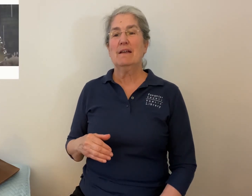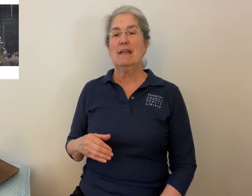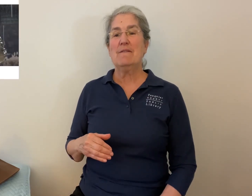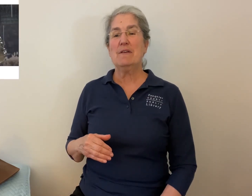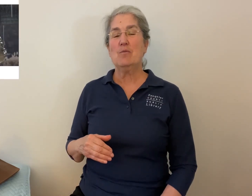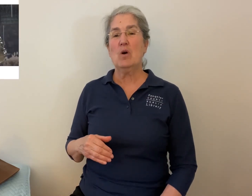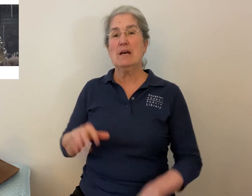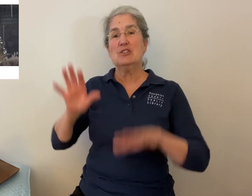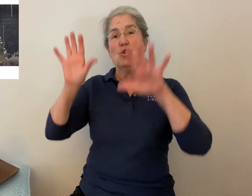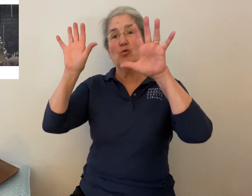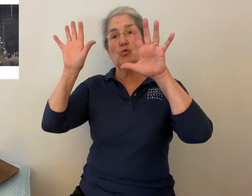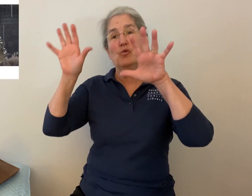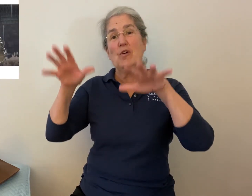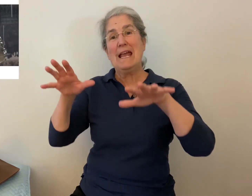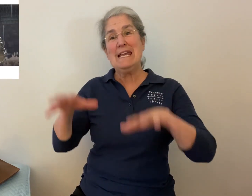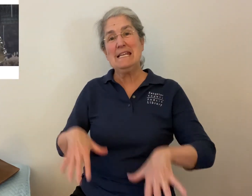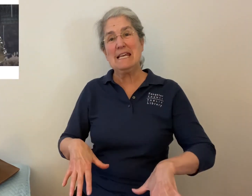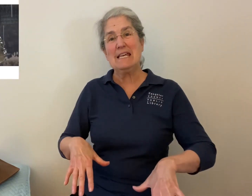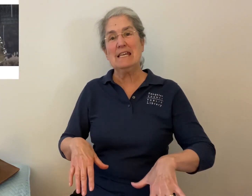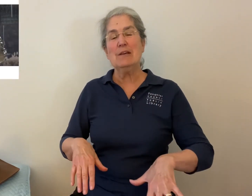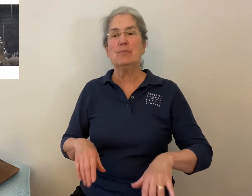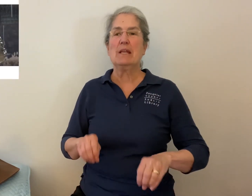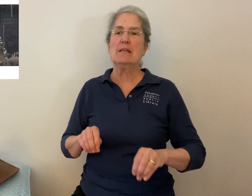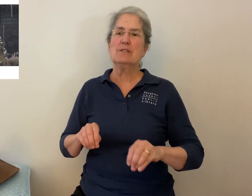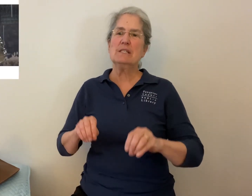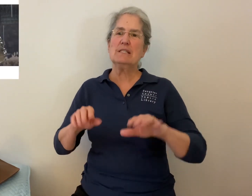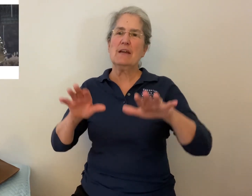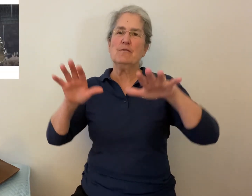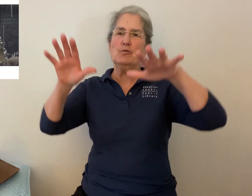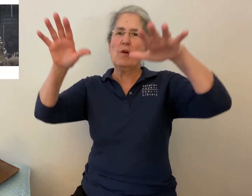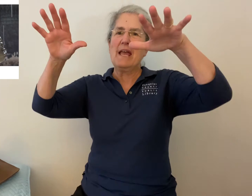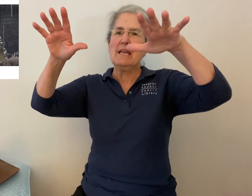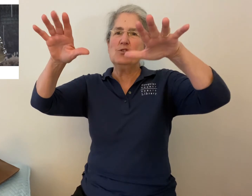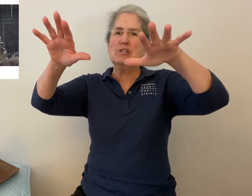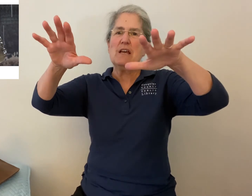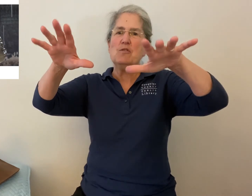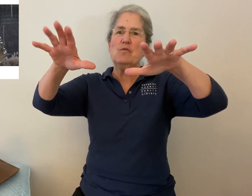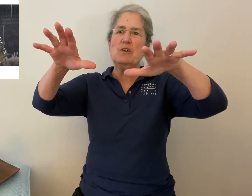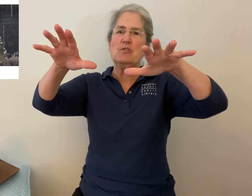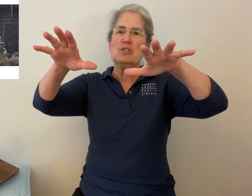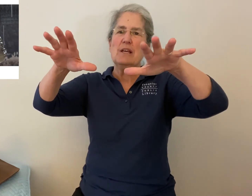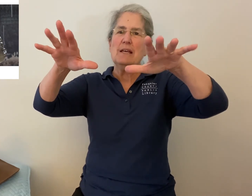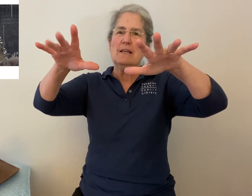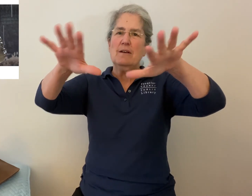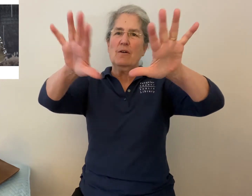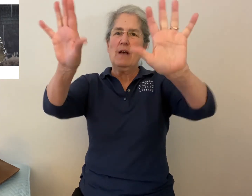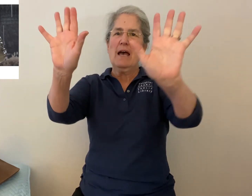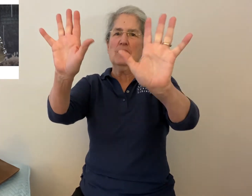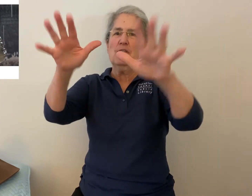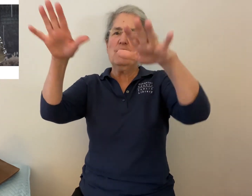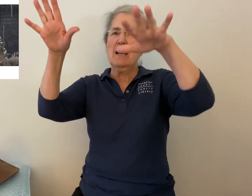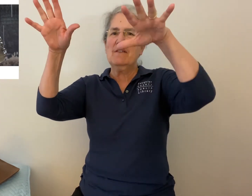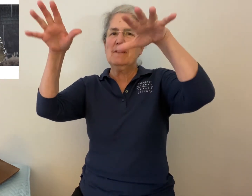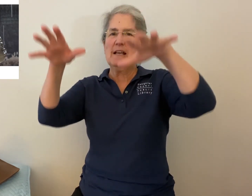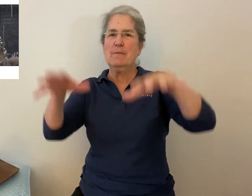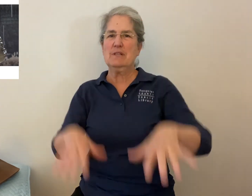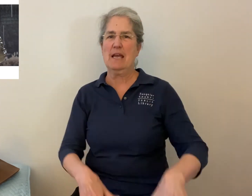If it was rainy, and here's the sign for rain, you just have your fingers out in the 5 and they come